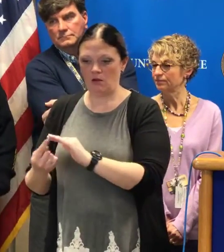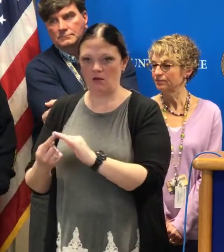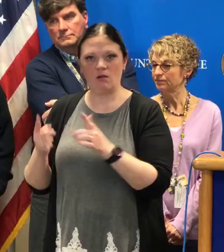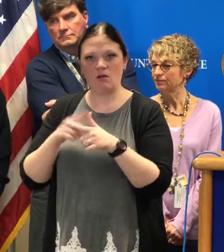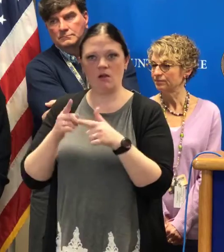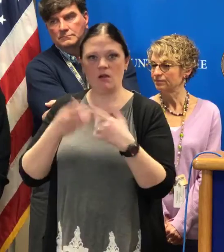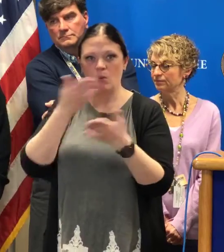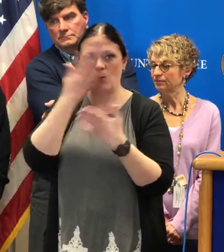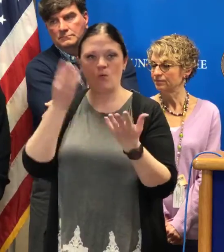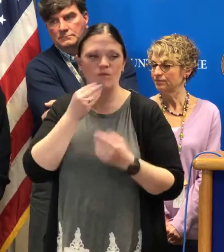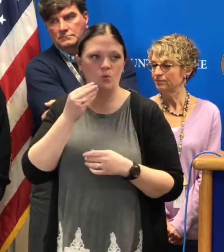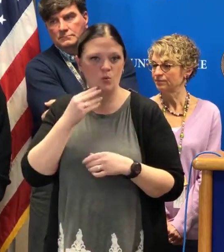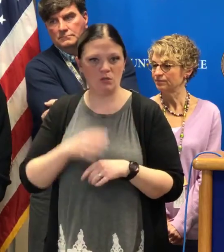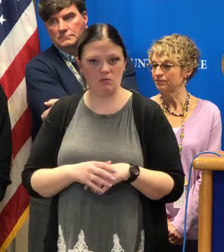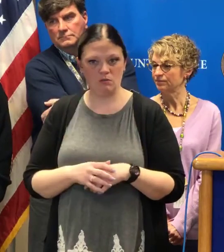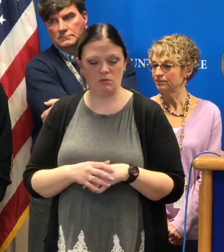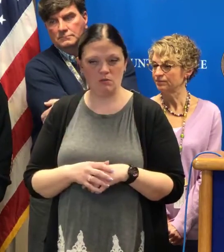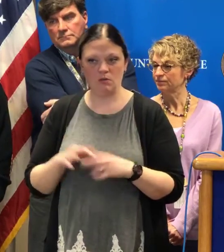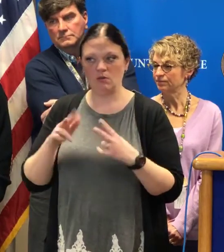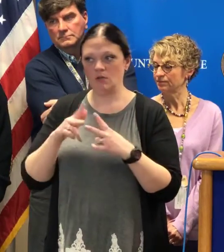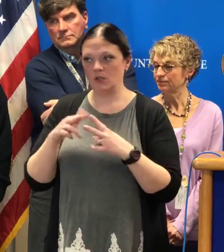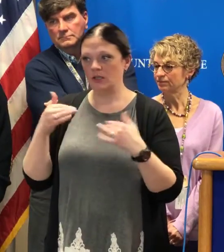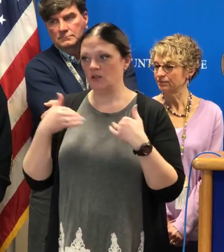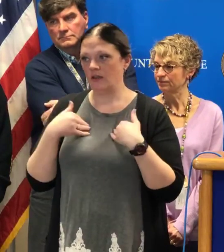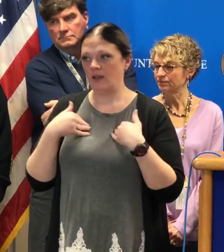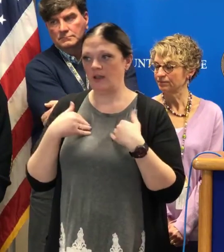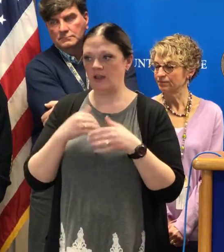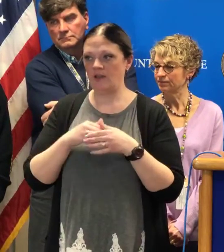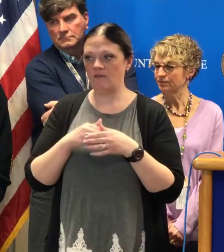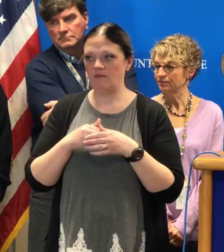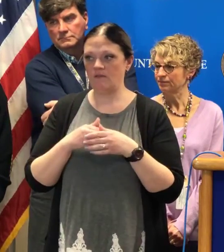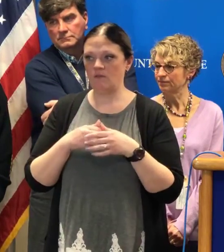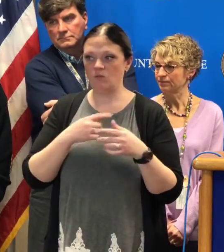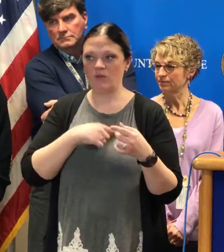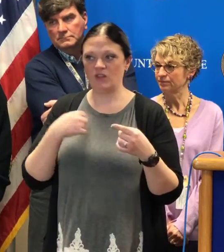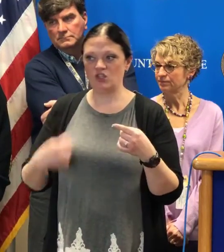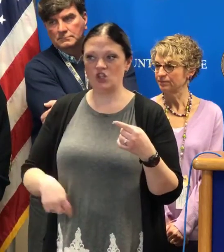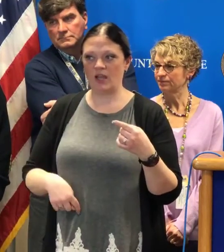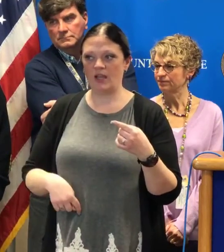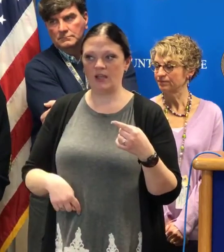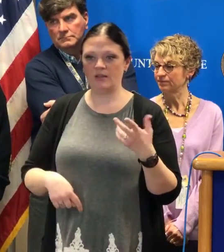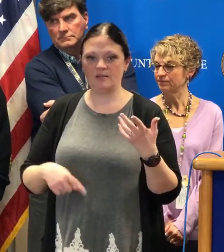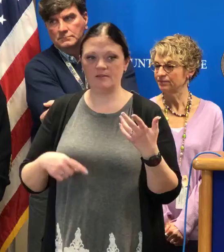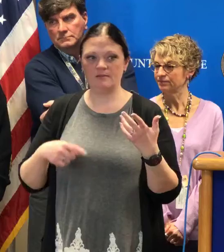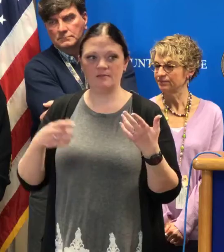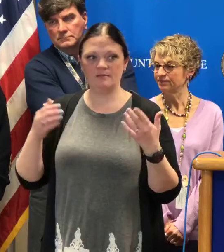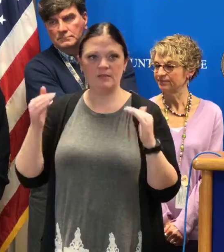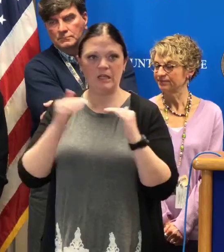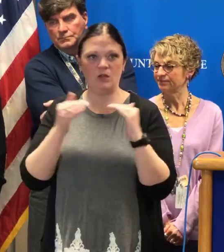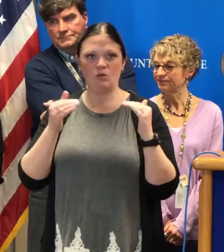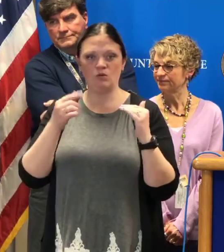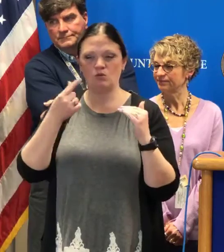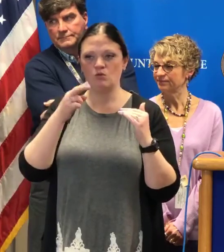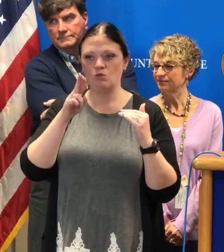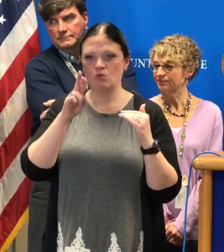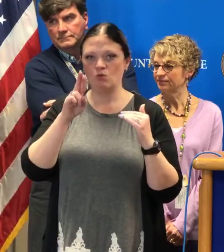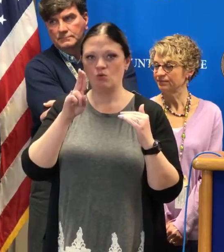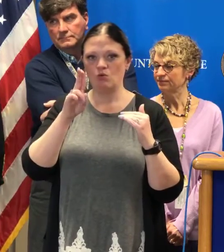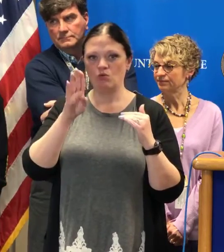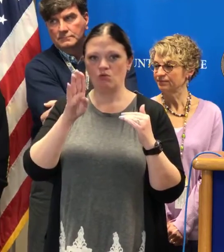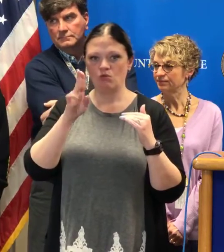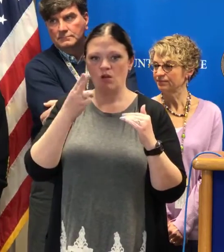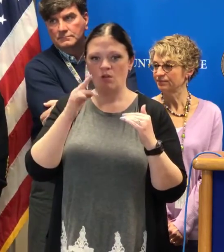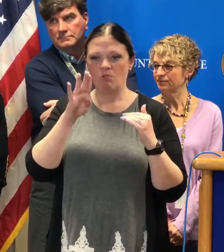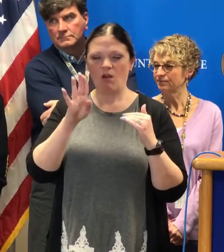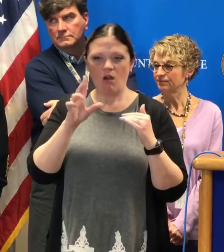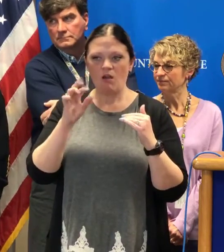food. So they either have, I don't know, whatever the Chinese equivalent of Grubhub delivering meals, or in Italy, they go